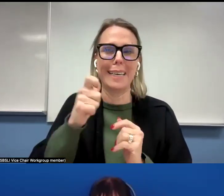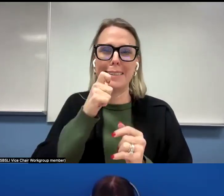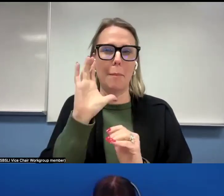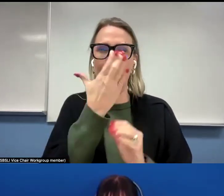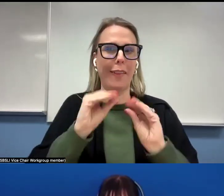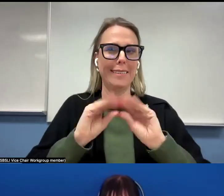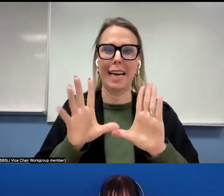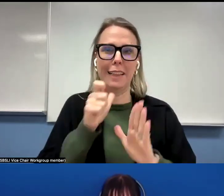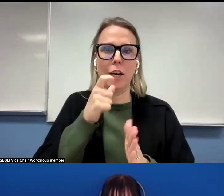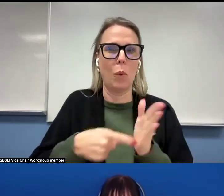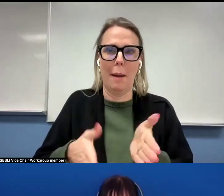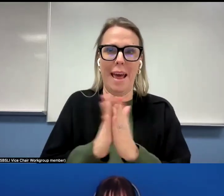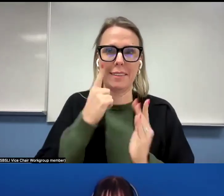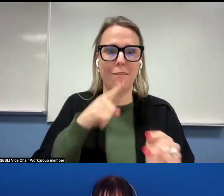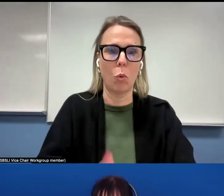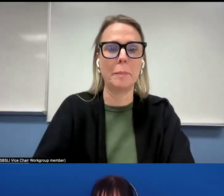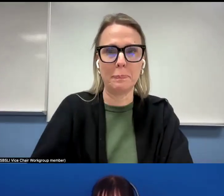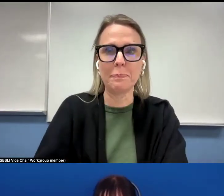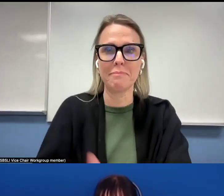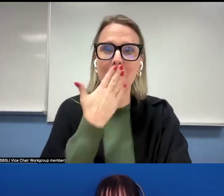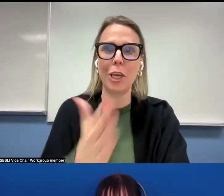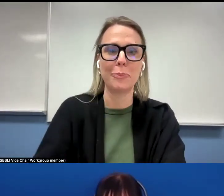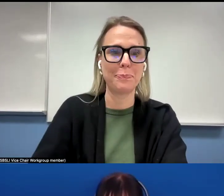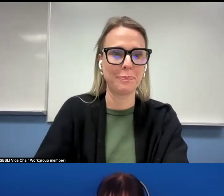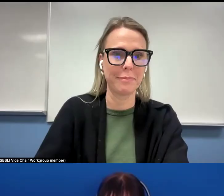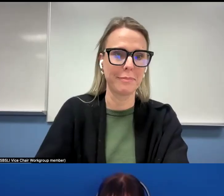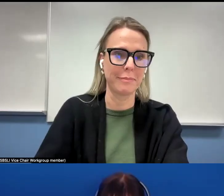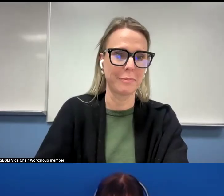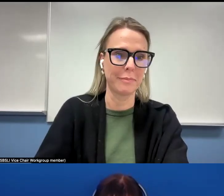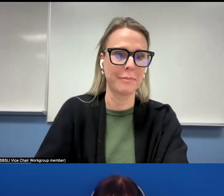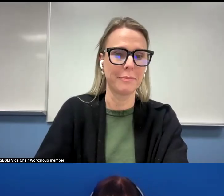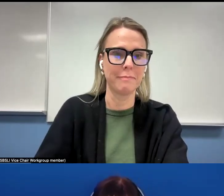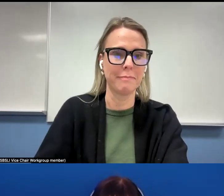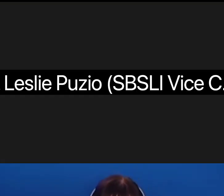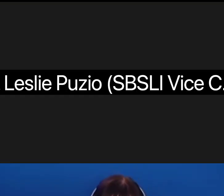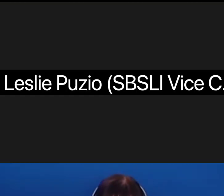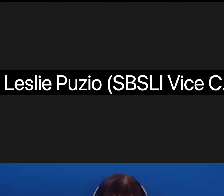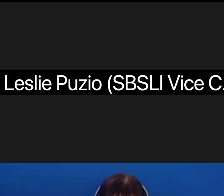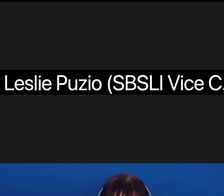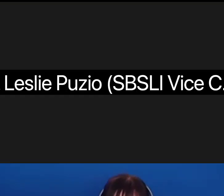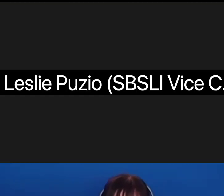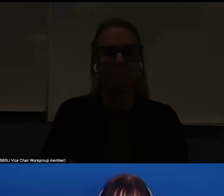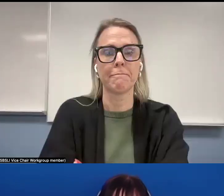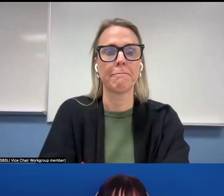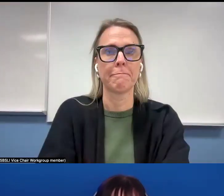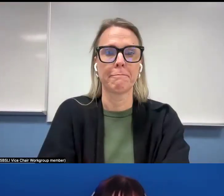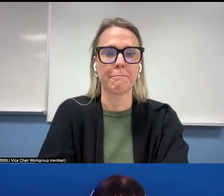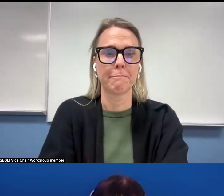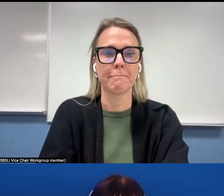specific Okay, I can where follow it up with an aligns email with the because it law. seems like I'm not being very clear on what I'm asking for. Thank you.